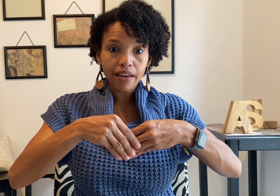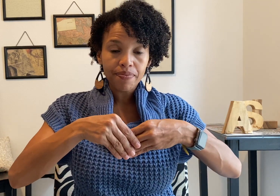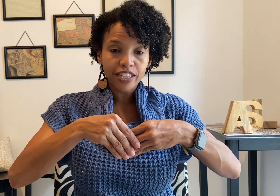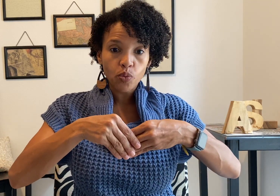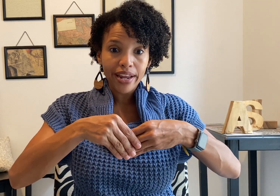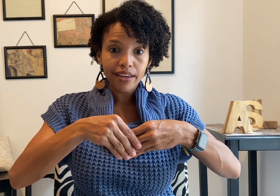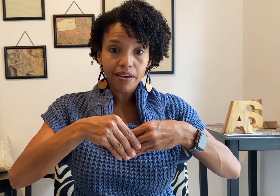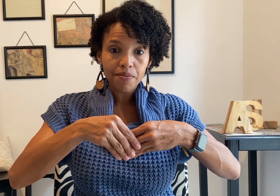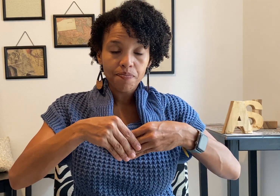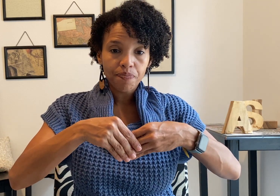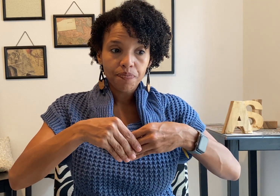that's wedding.